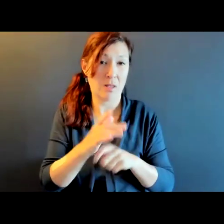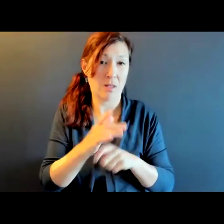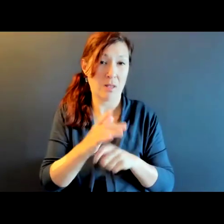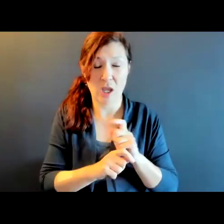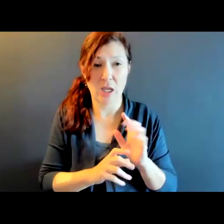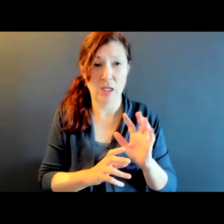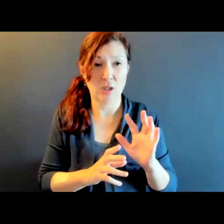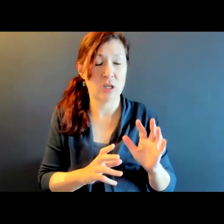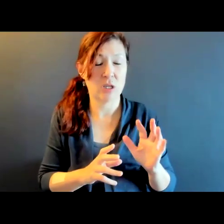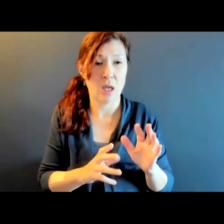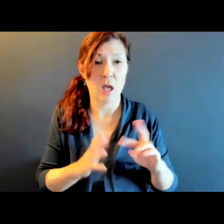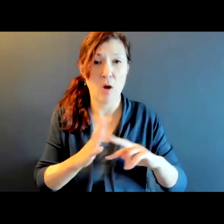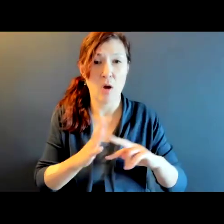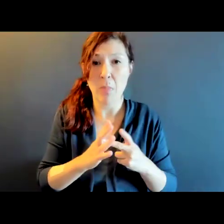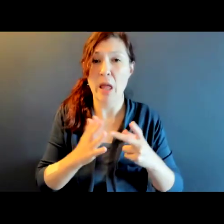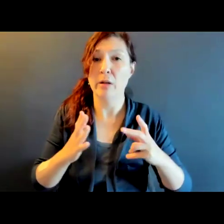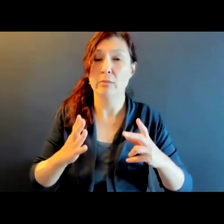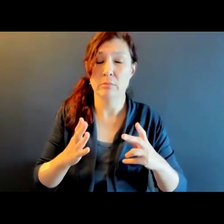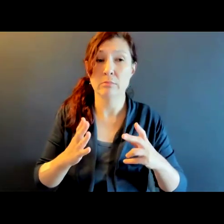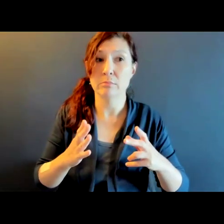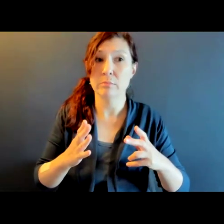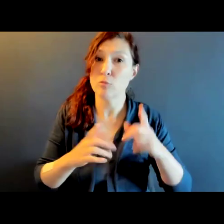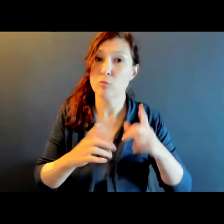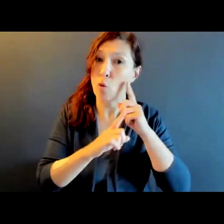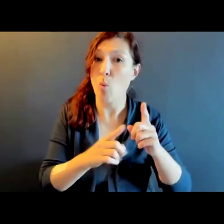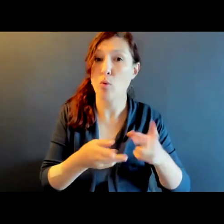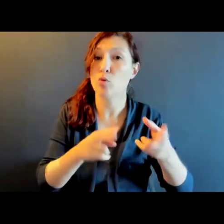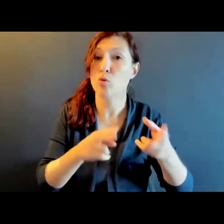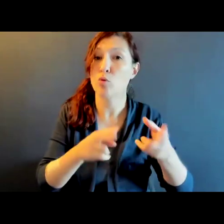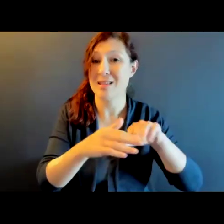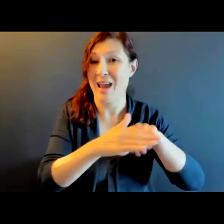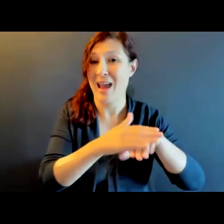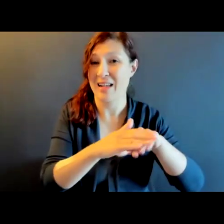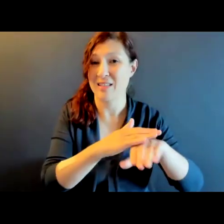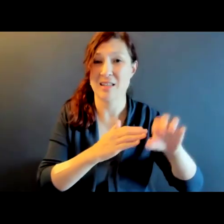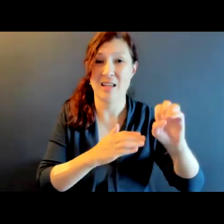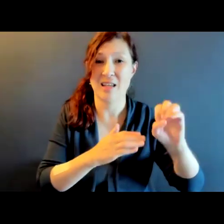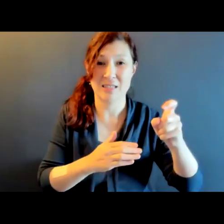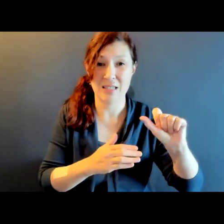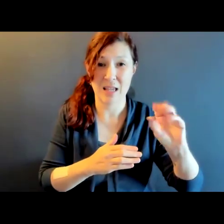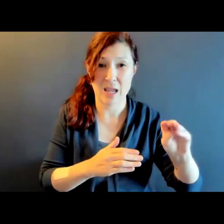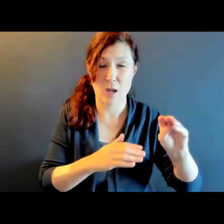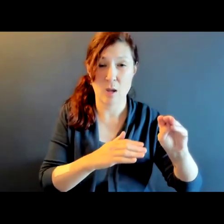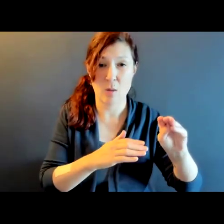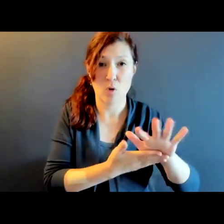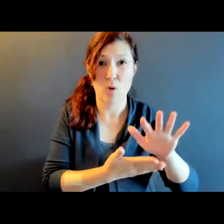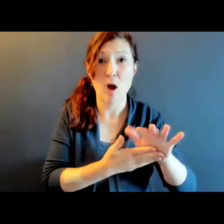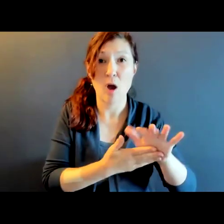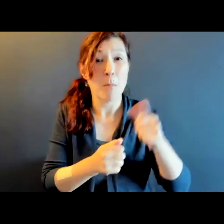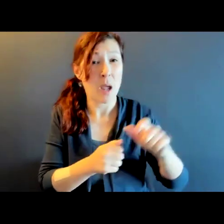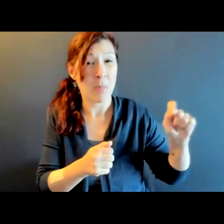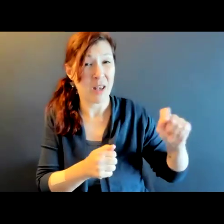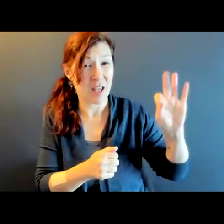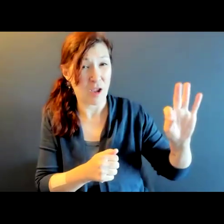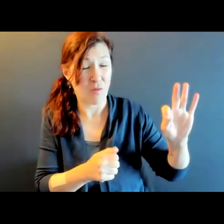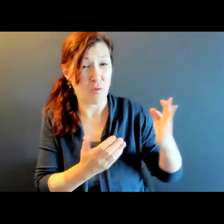access than had access before, and let's not forget, by the way, that part of the task force recommendations were improve